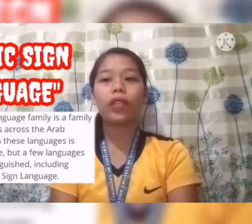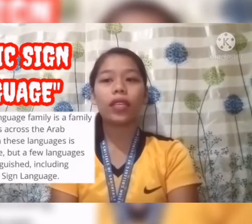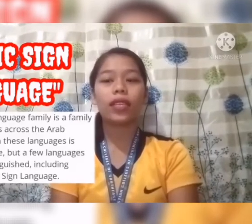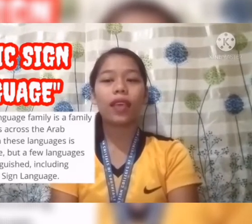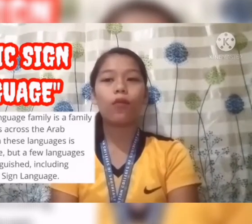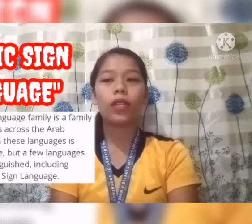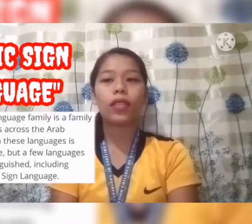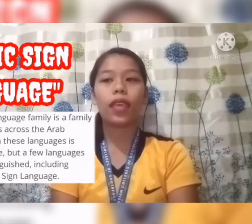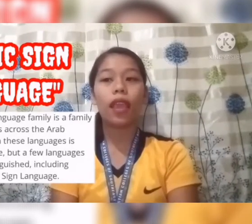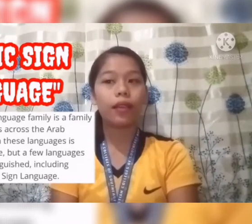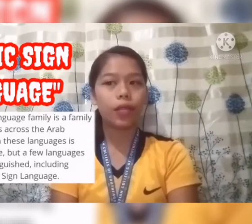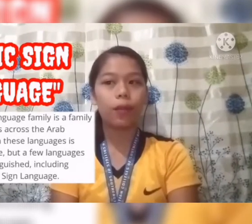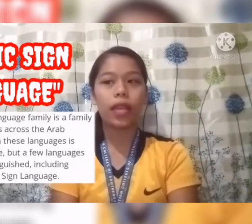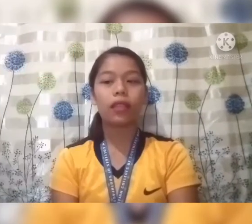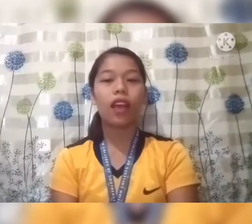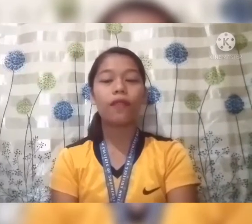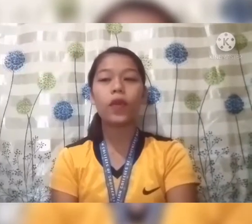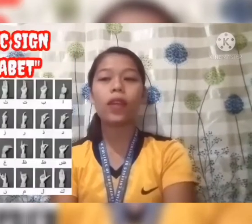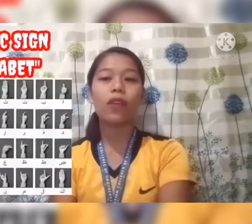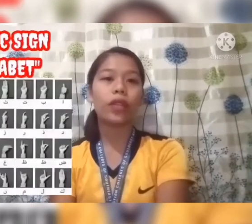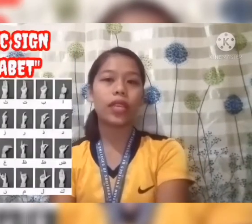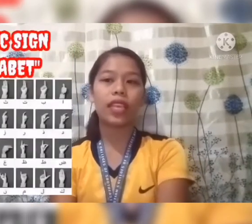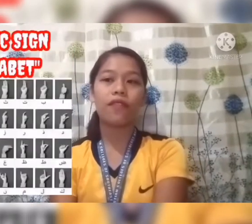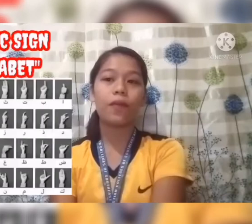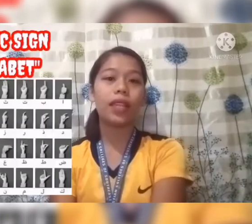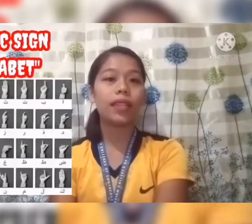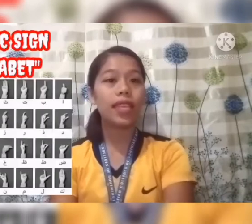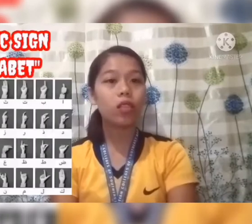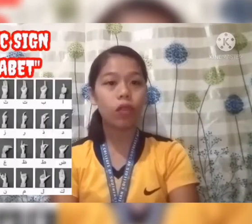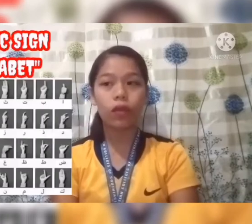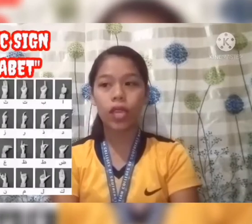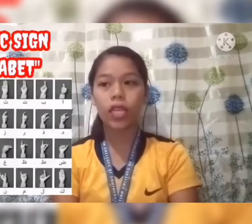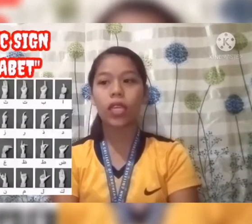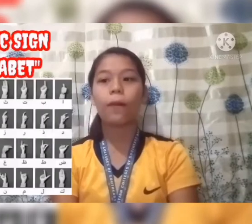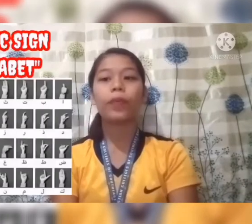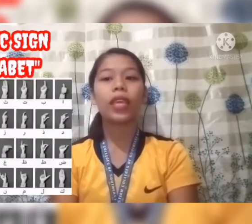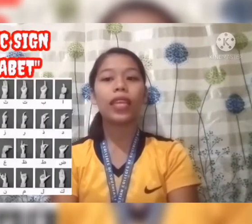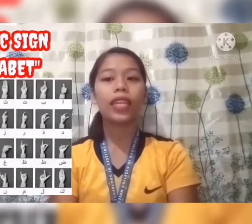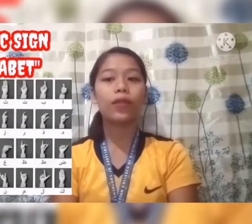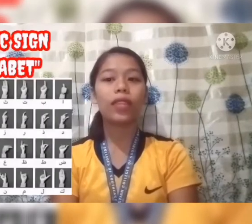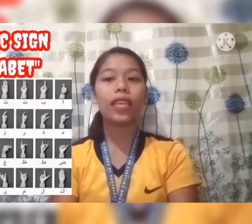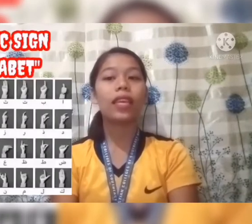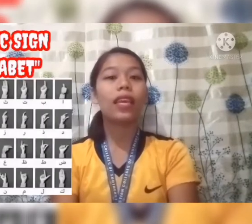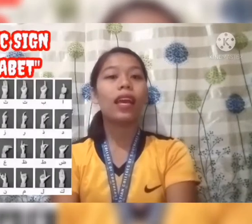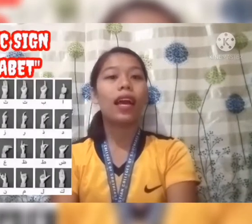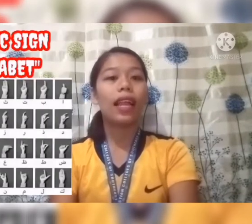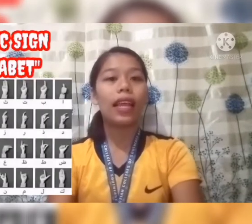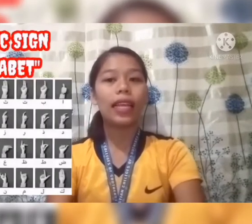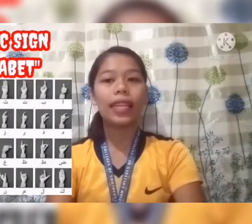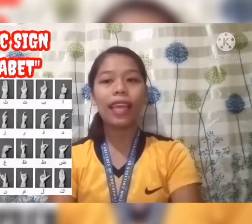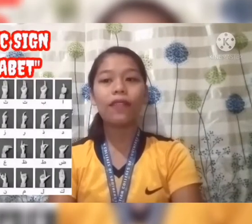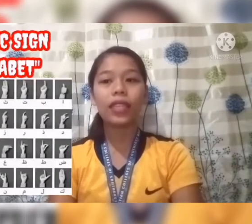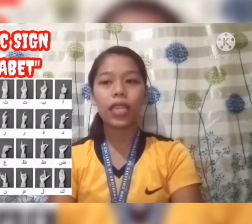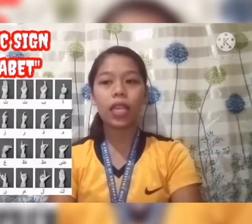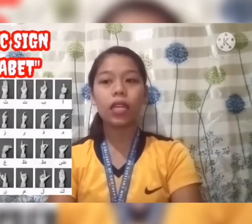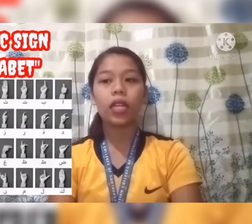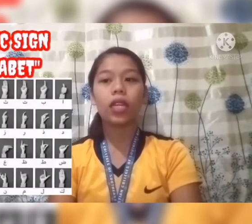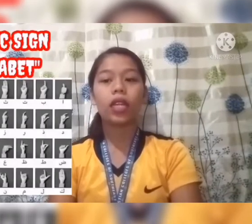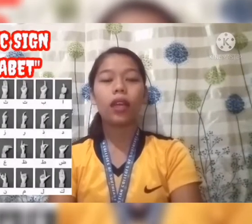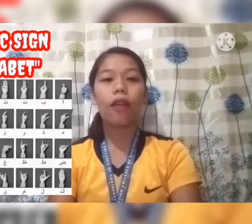is somewhat scarce, but a few languages have been distinguished, including Levantine